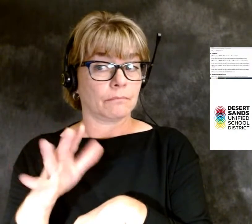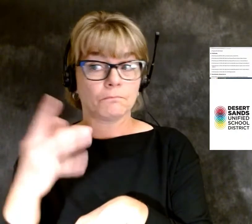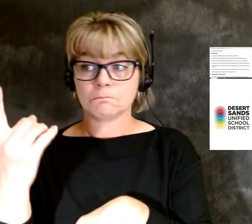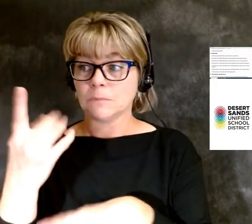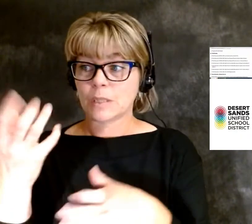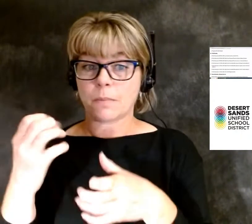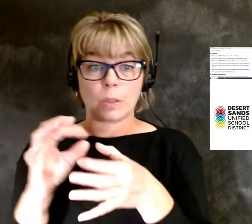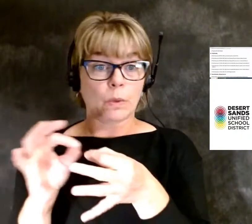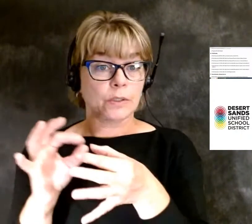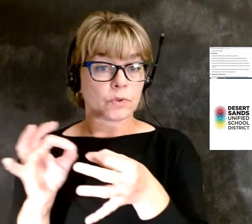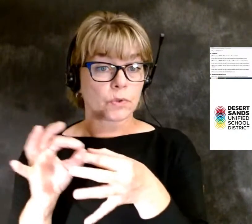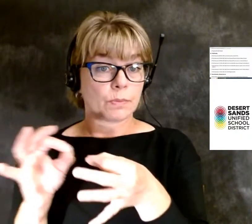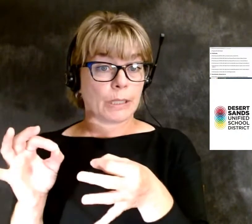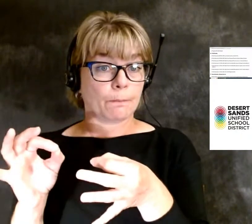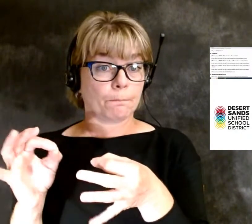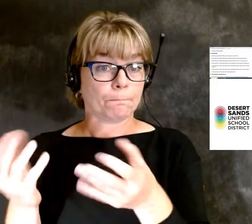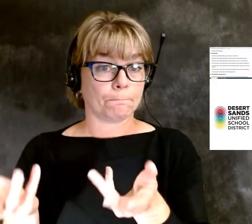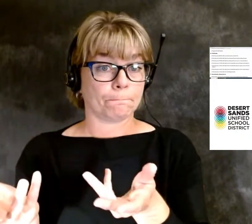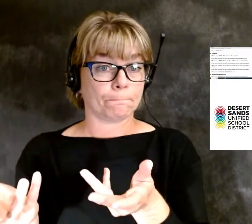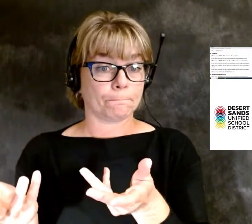wishing to speak on this item?